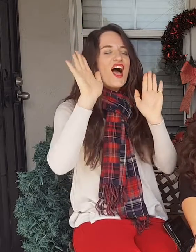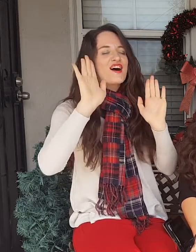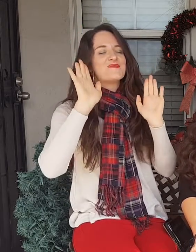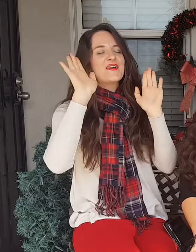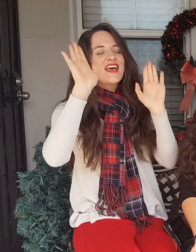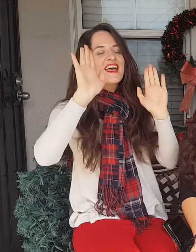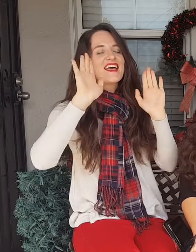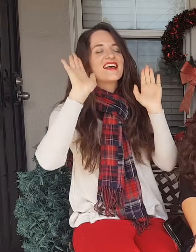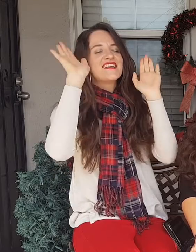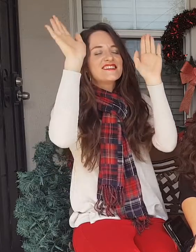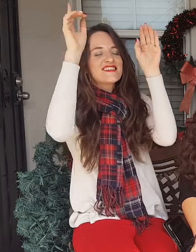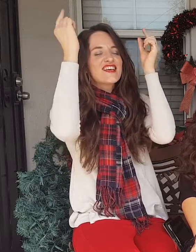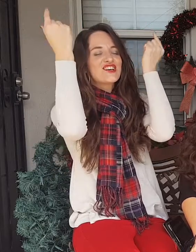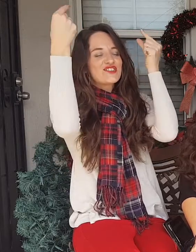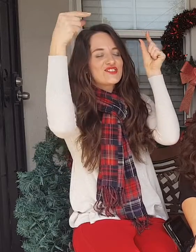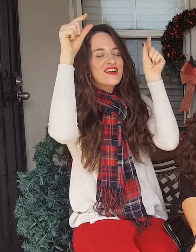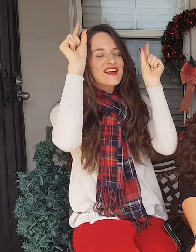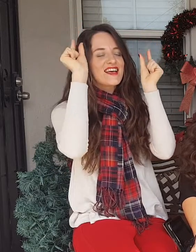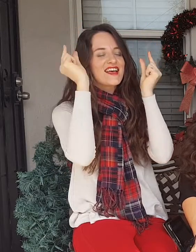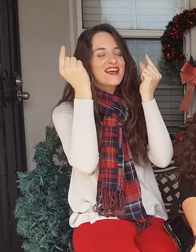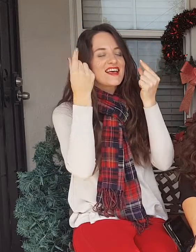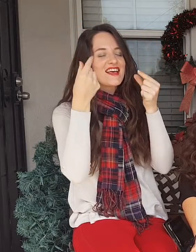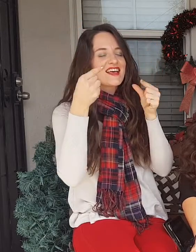love, amazing grace.